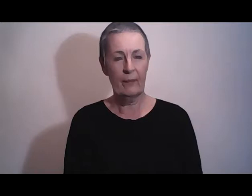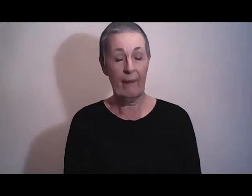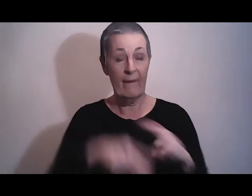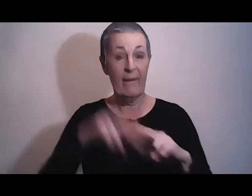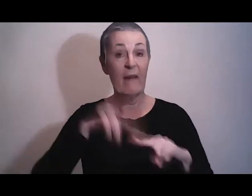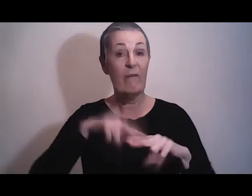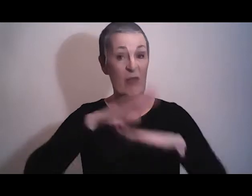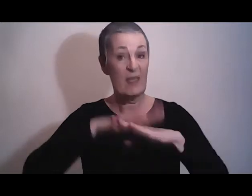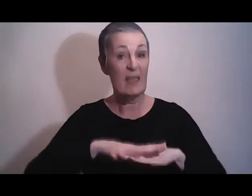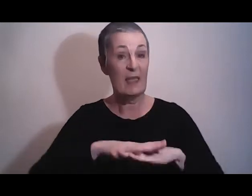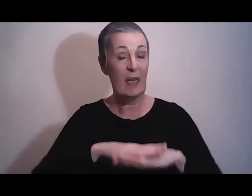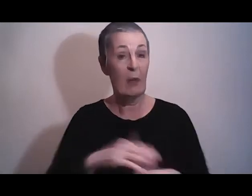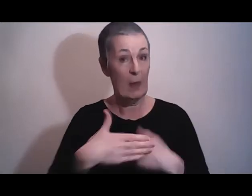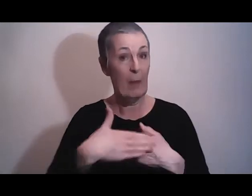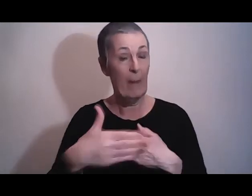But I